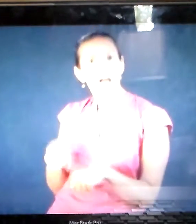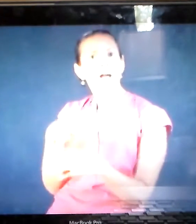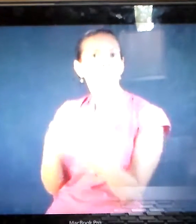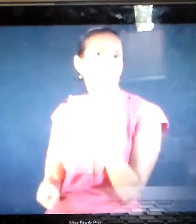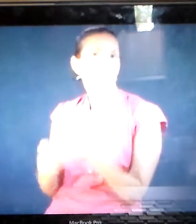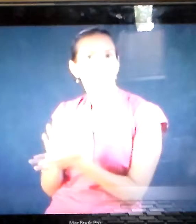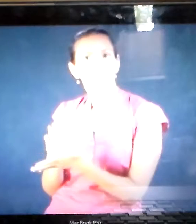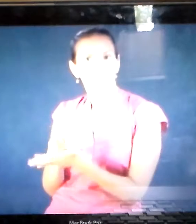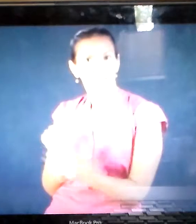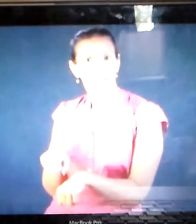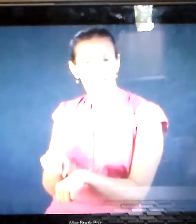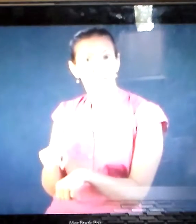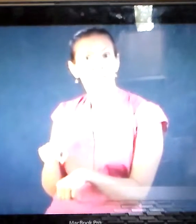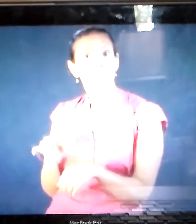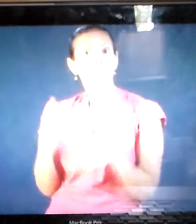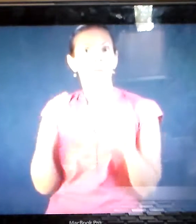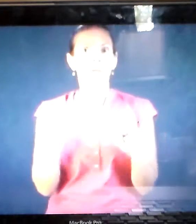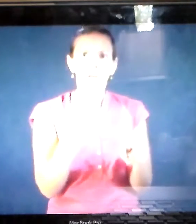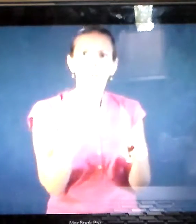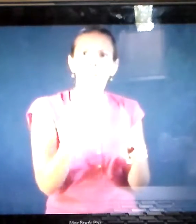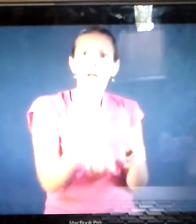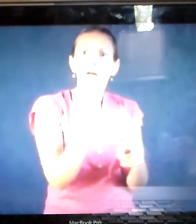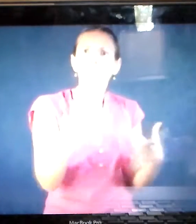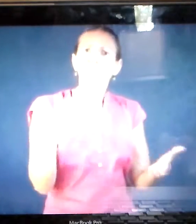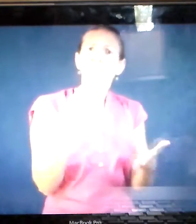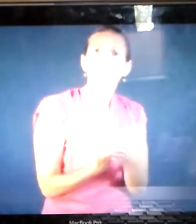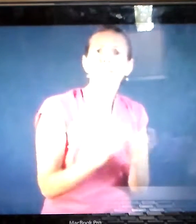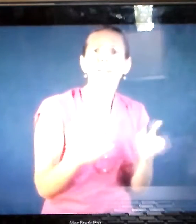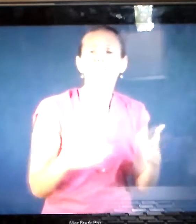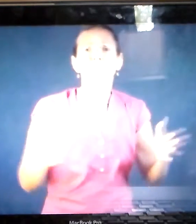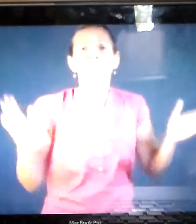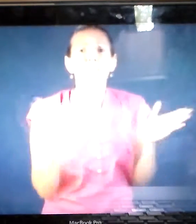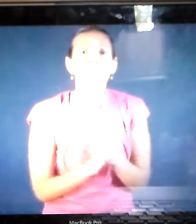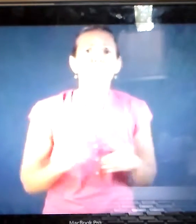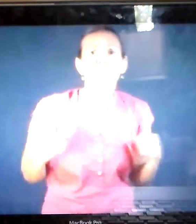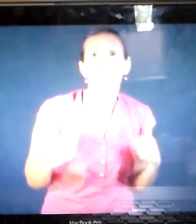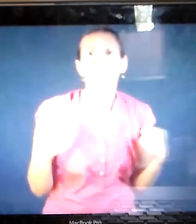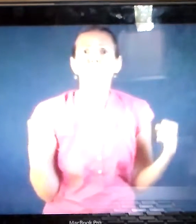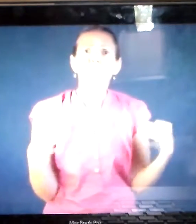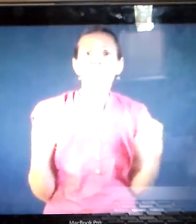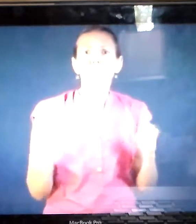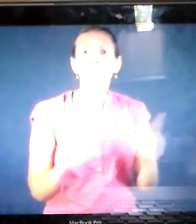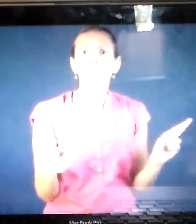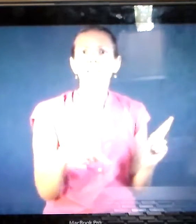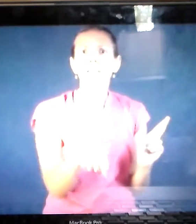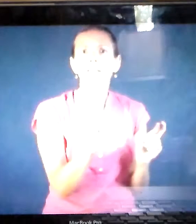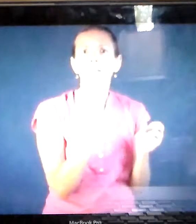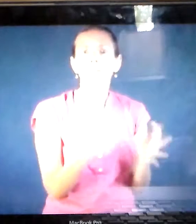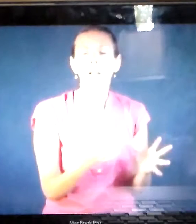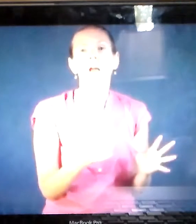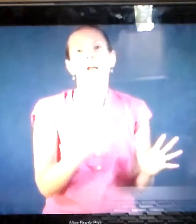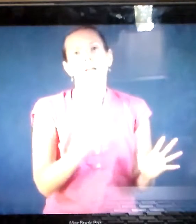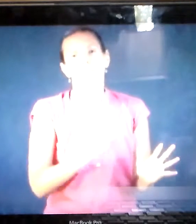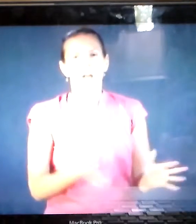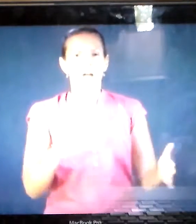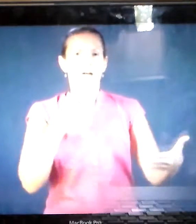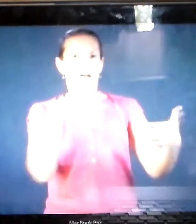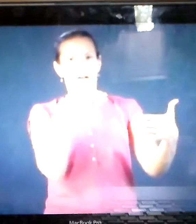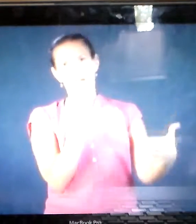skills and get them all involved in ASL, completely involved. So these deaf students, they came in, they were ready